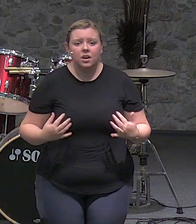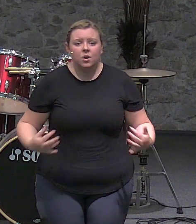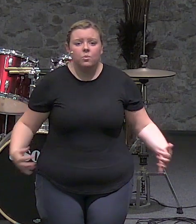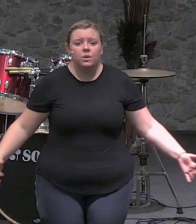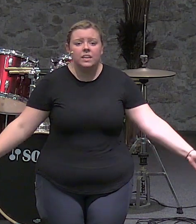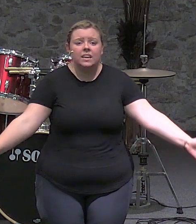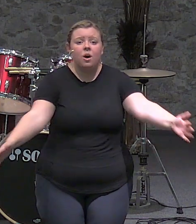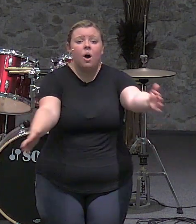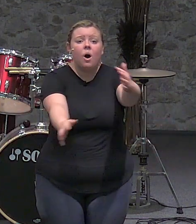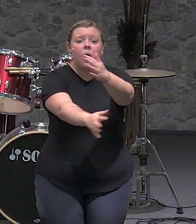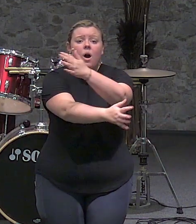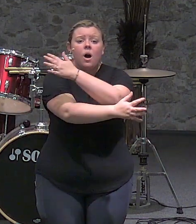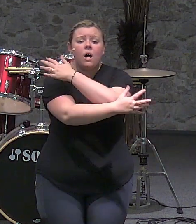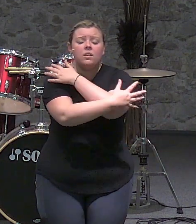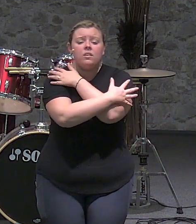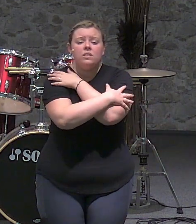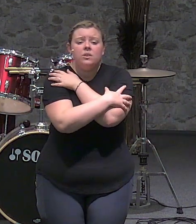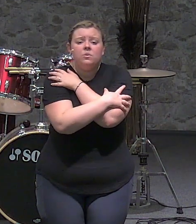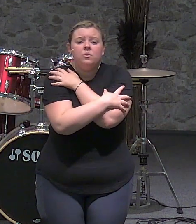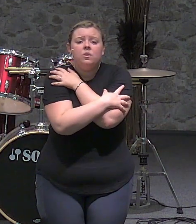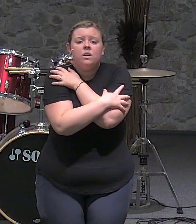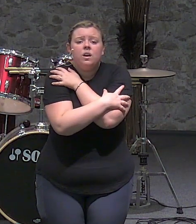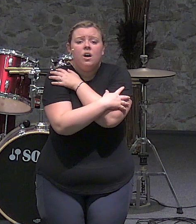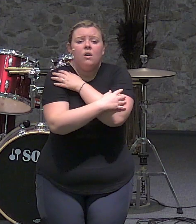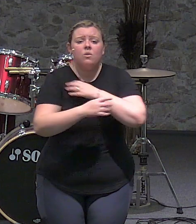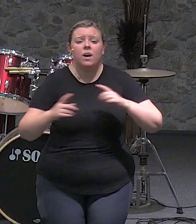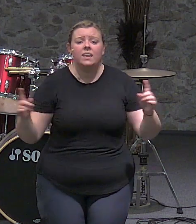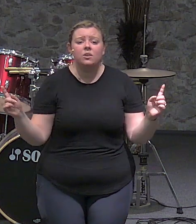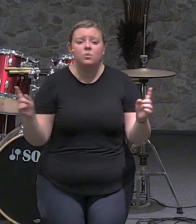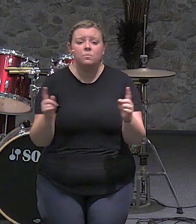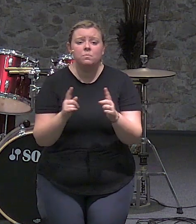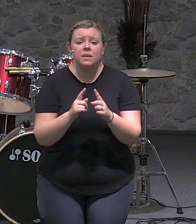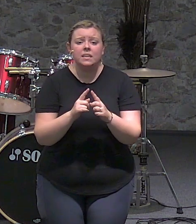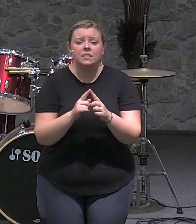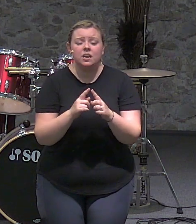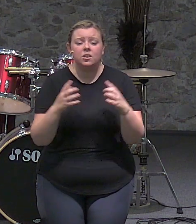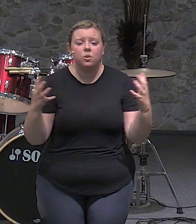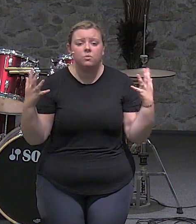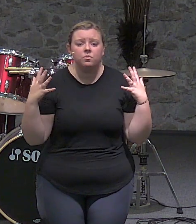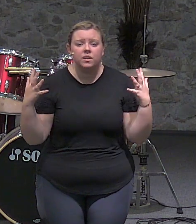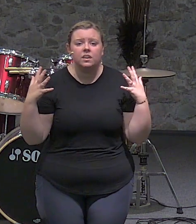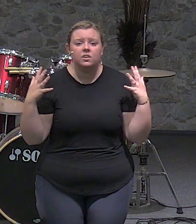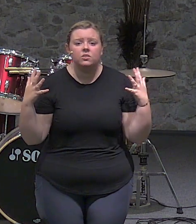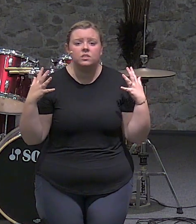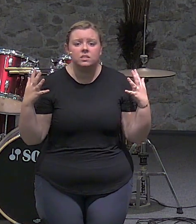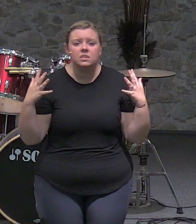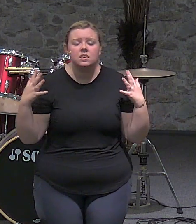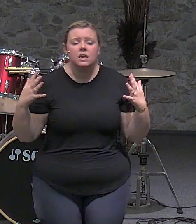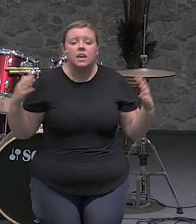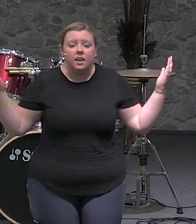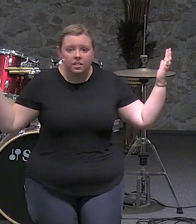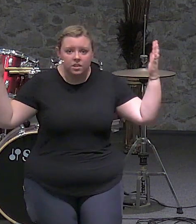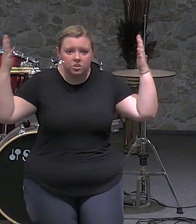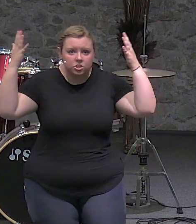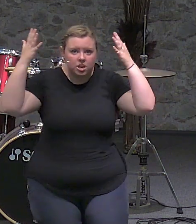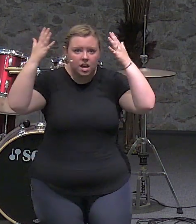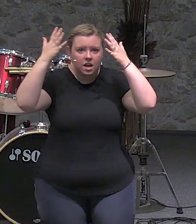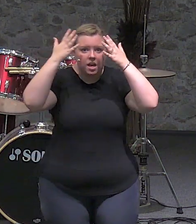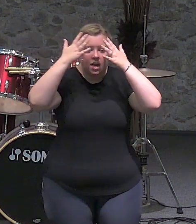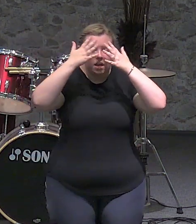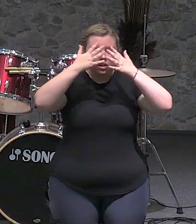weep? Would he hold you when you meet your fears? In